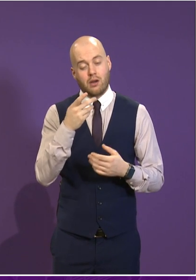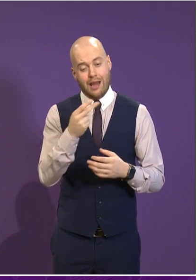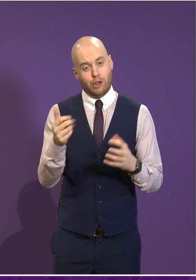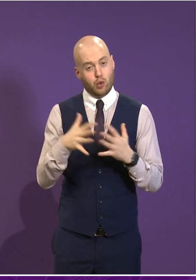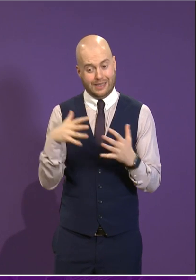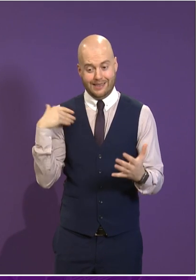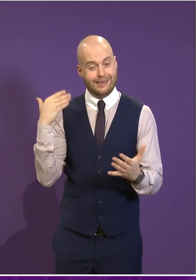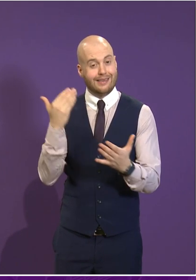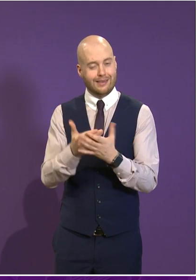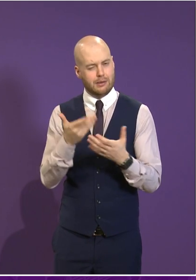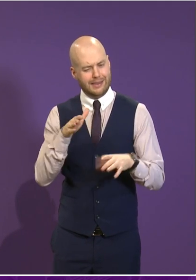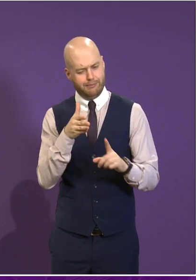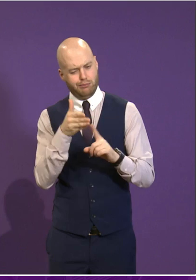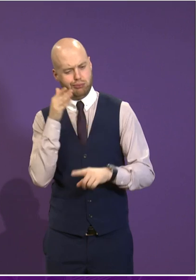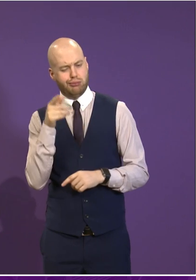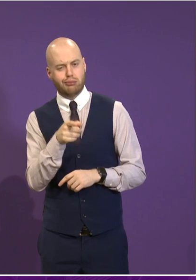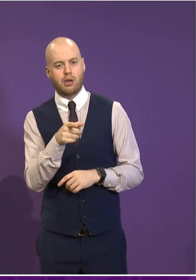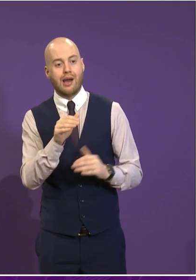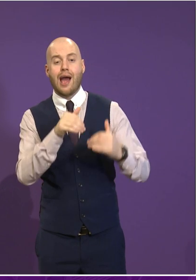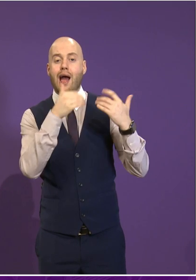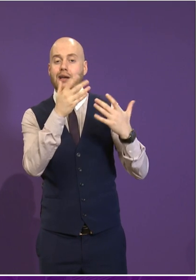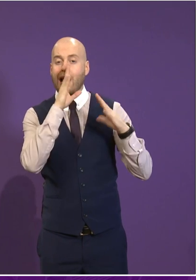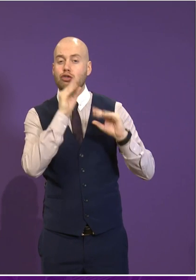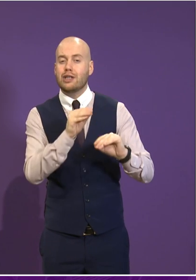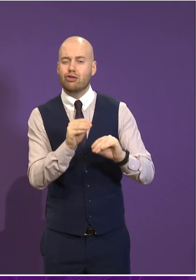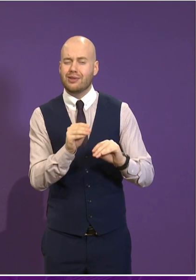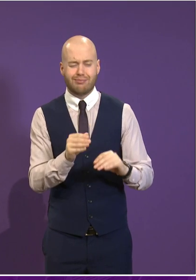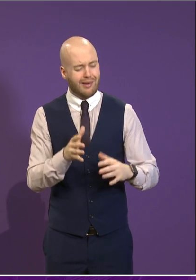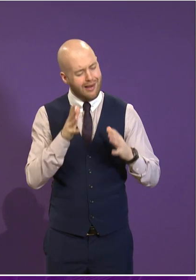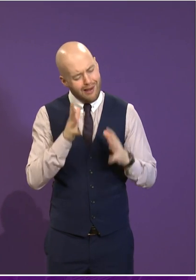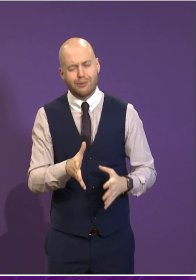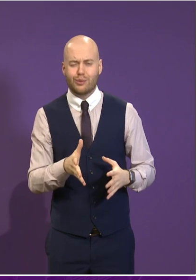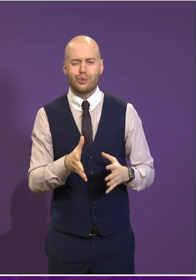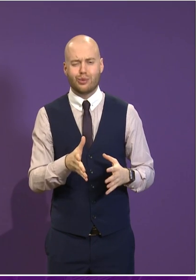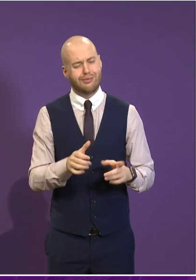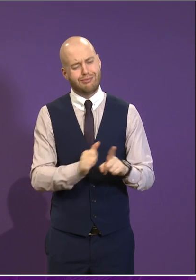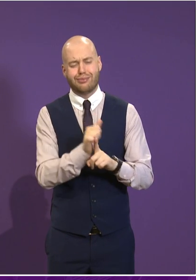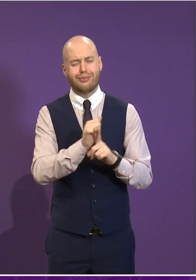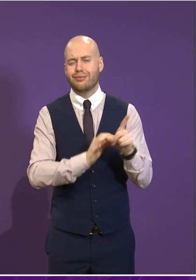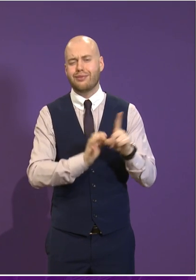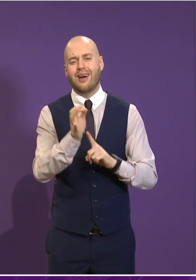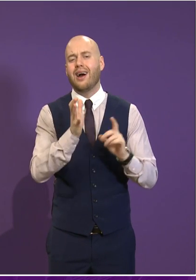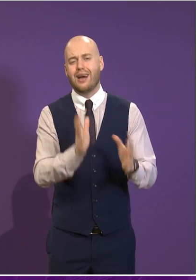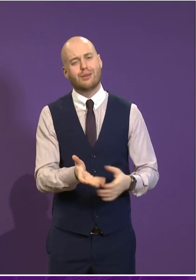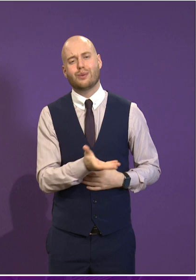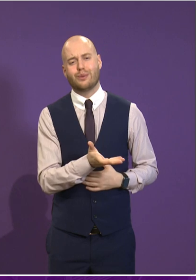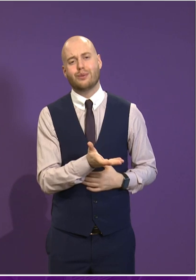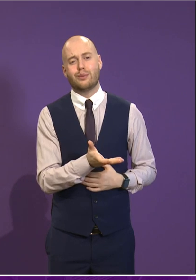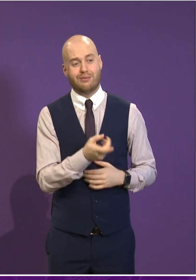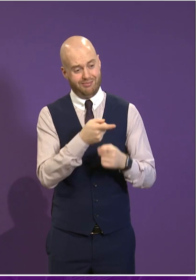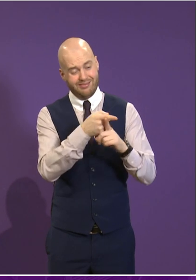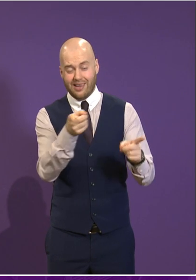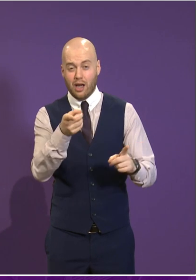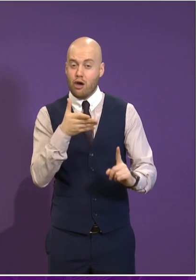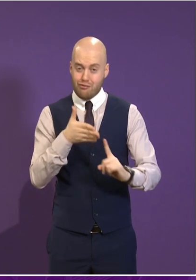that universities and higher education institutes need to do more. They recognise that they have students that have a varying